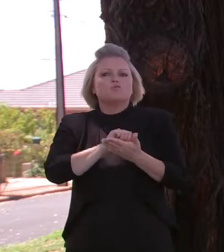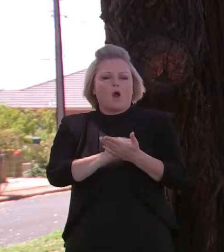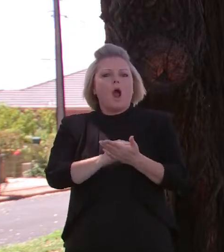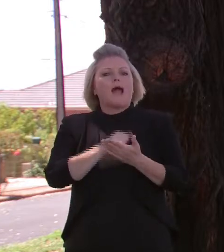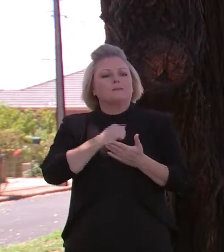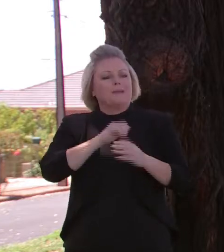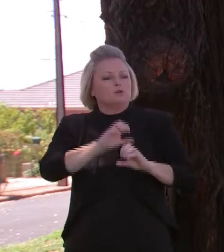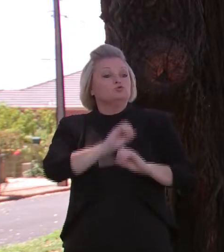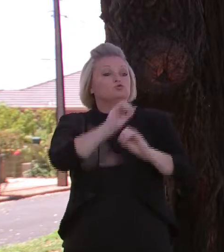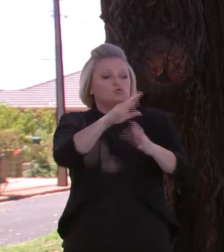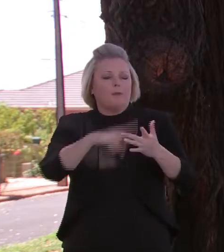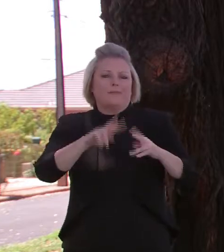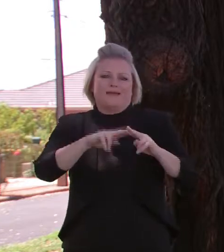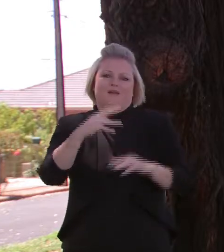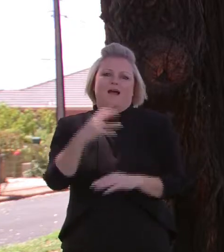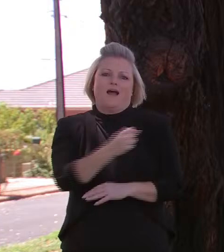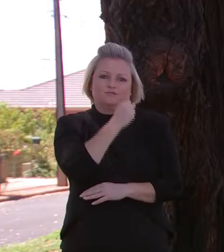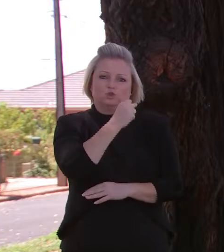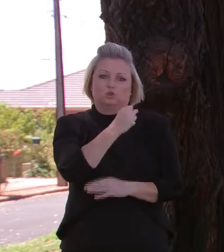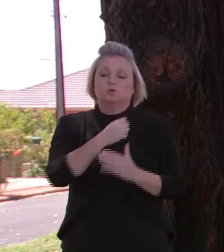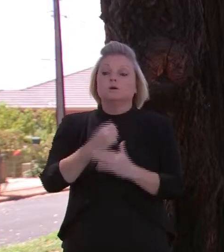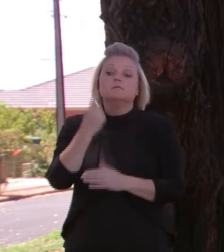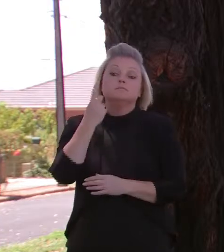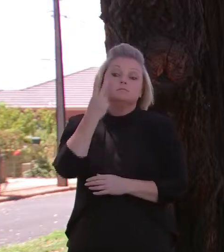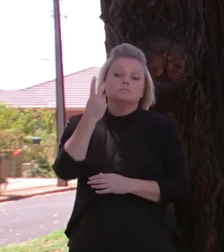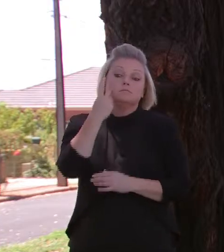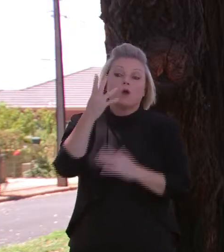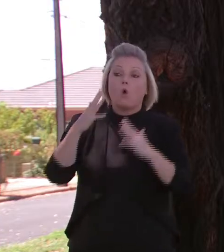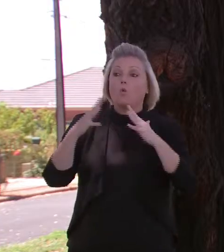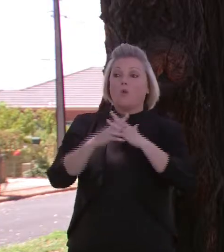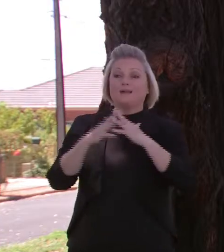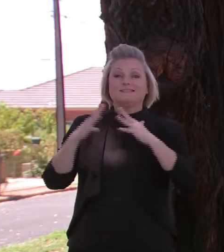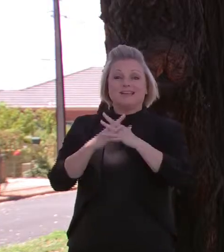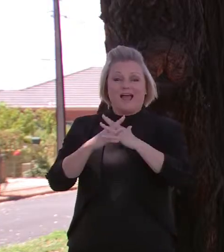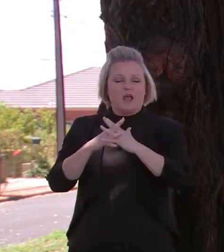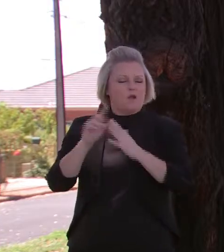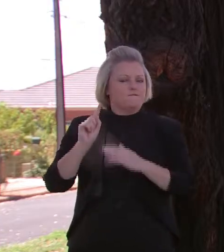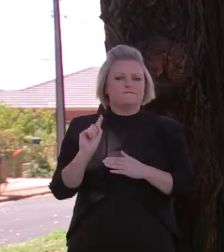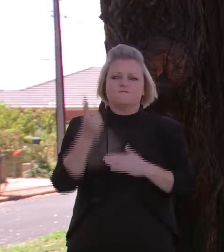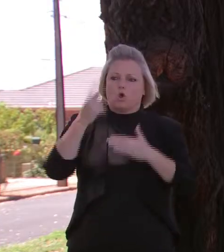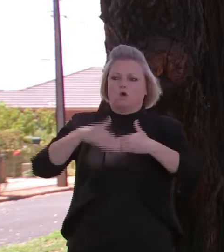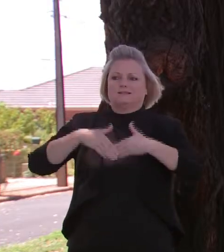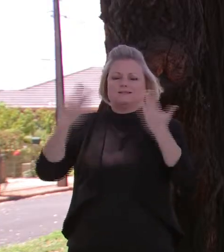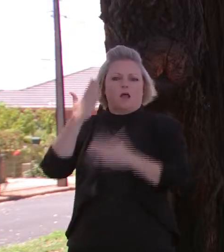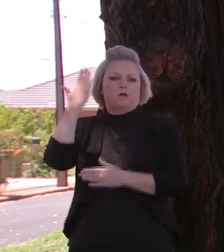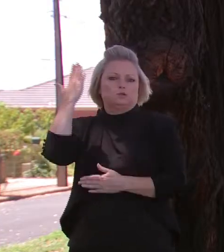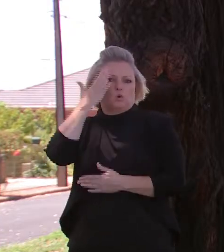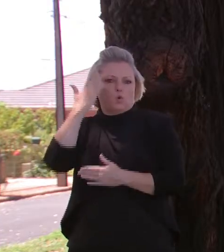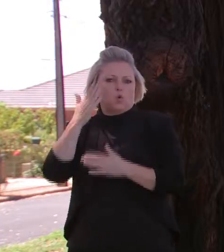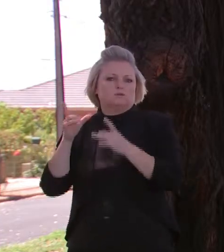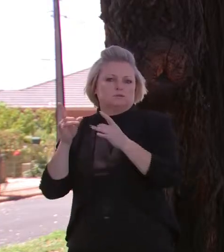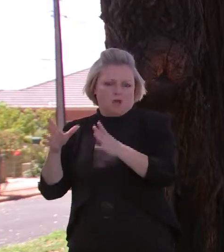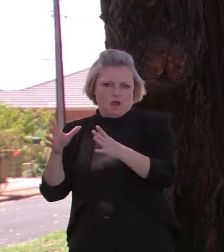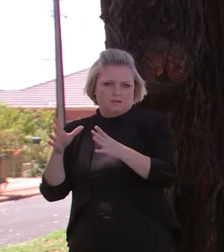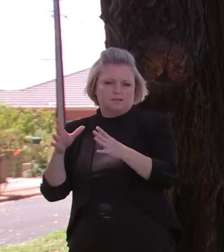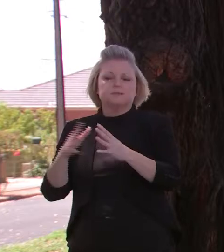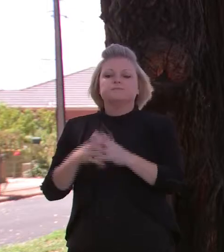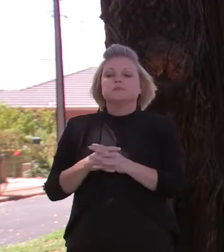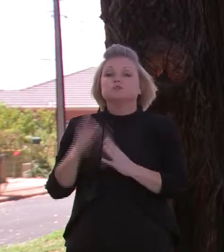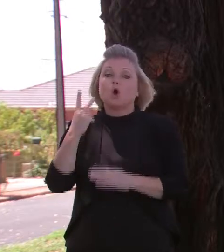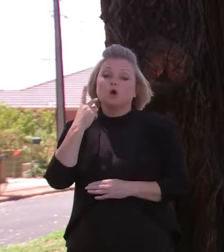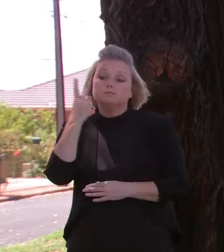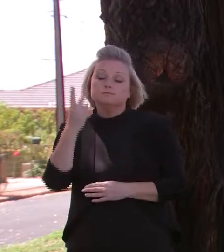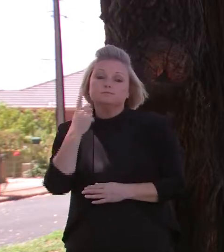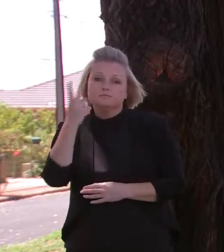necessary. Classes begin on Wednesday, the first day of school in South Australia for learning is on Wednesday, and we expect that that will be